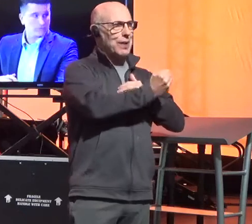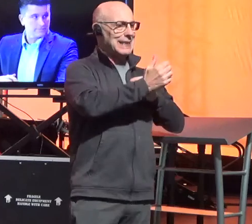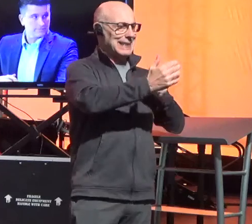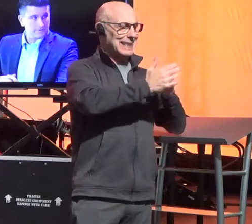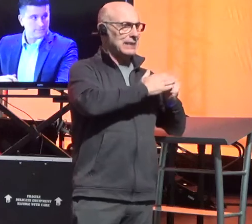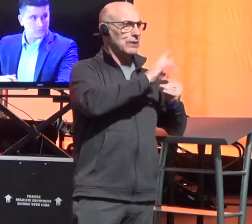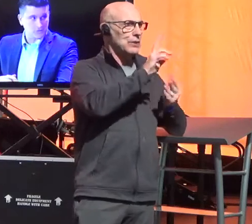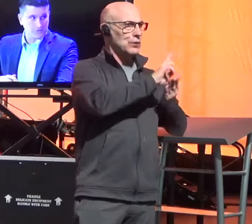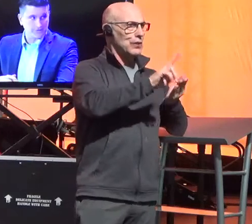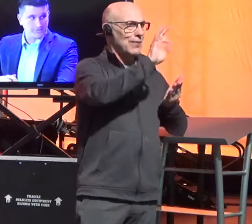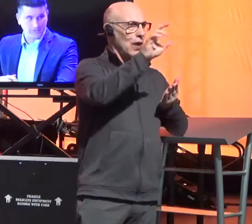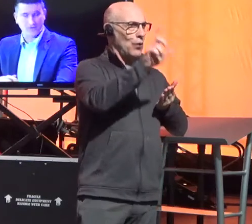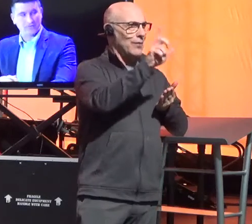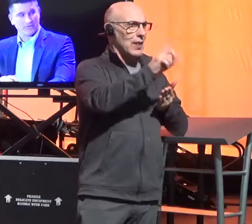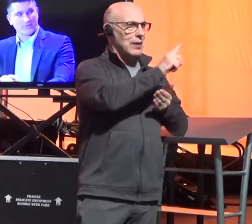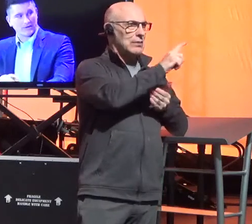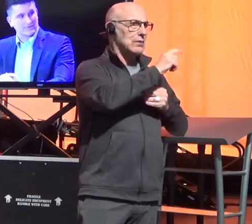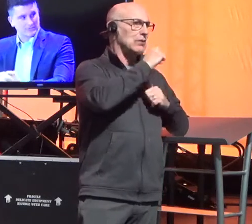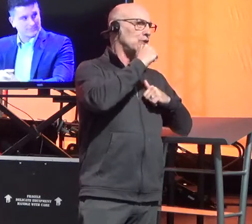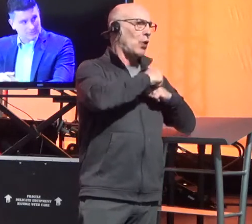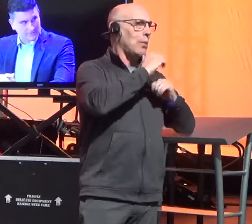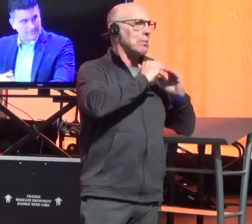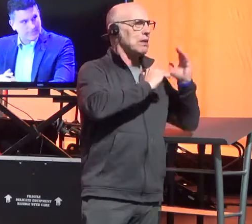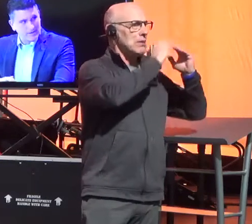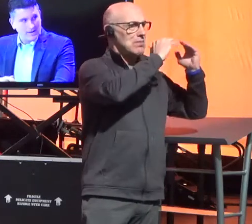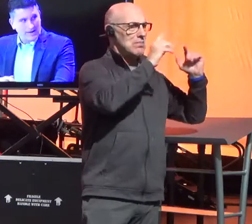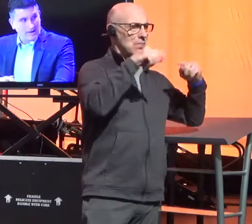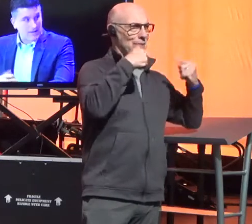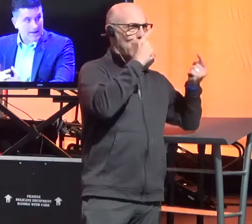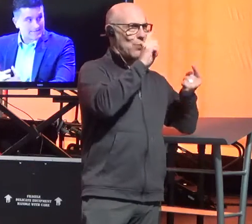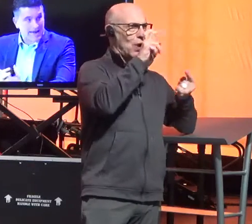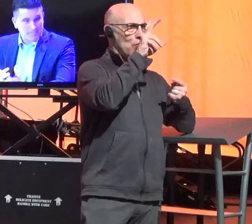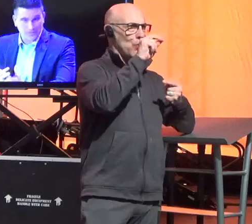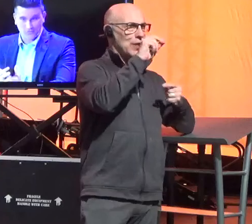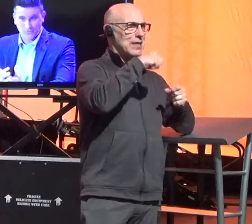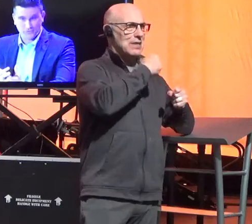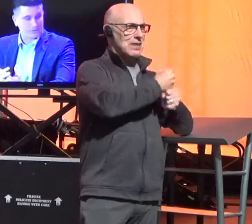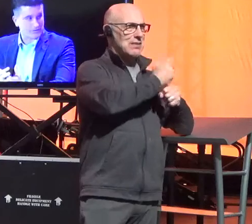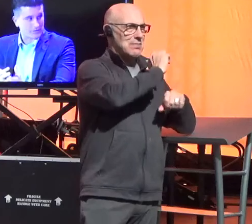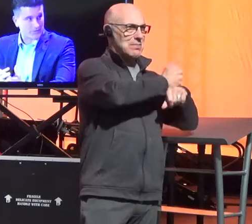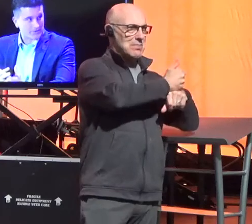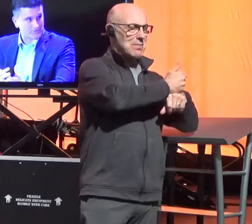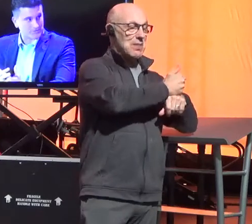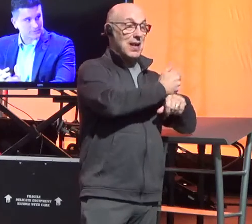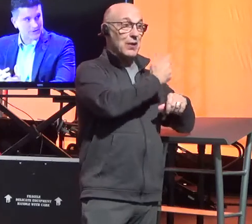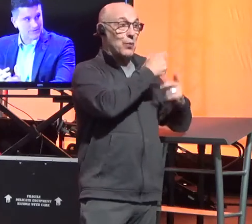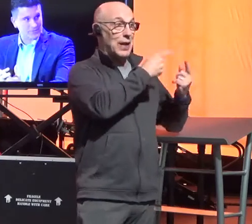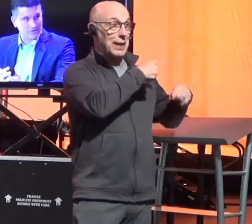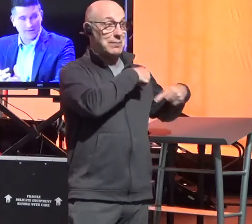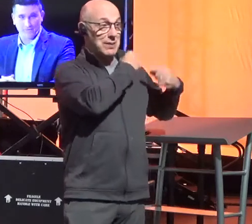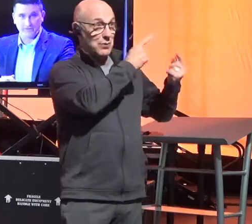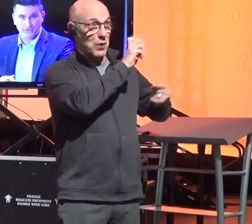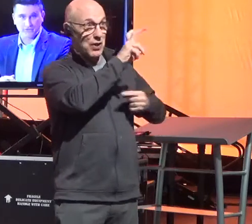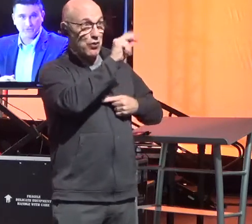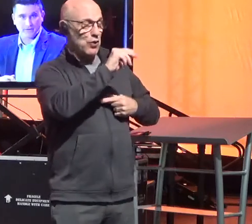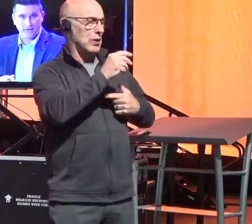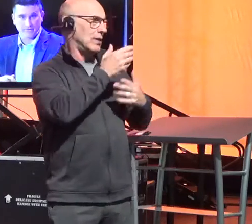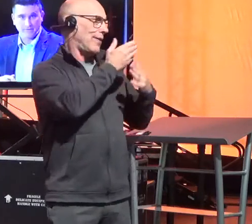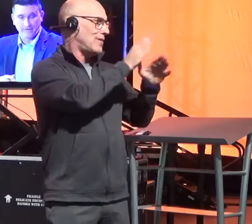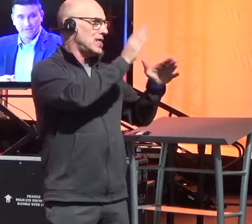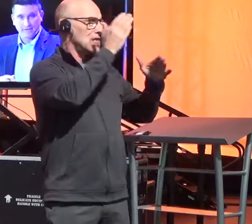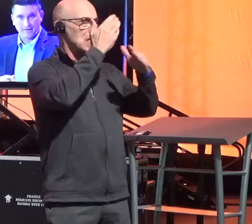Louisville. Yeah, stone building, been there 130 years. So, and a lot has happened over those 130 years, right? There have been a lot of divisions. There have been